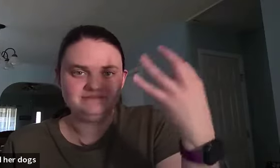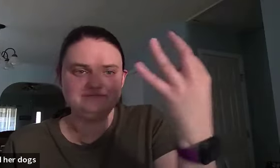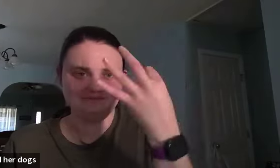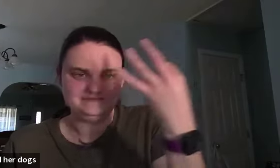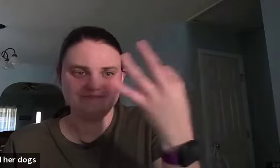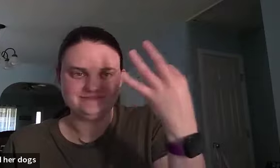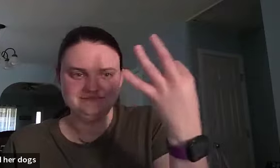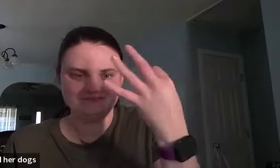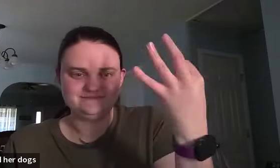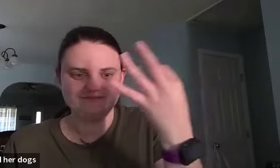Friday,